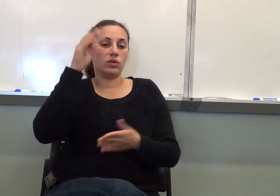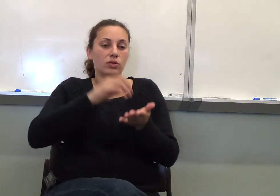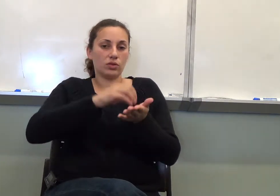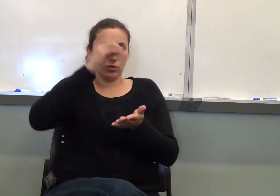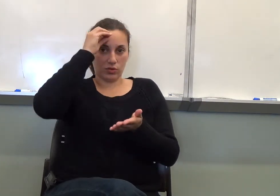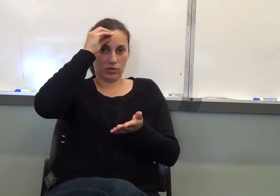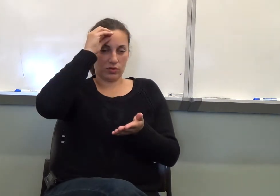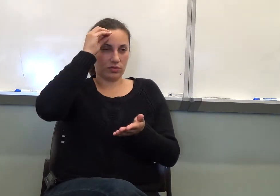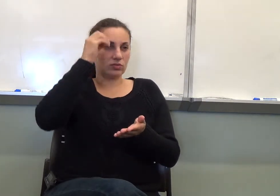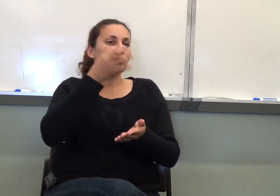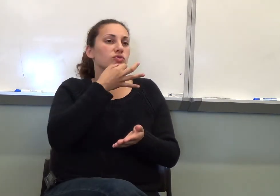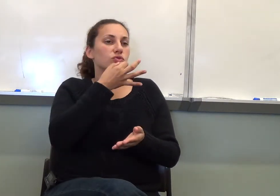stuff like this. Suppose we have